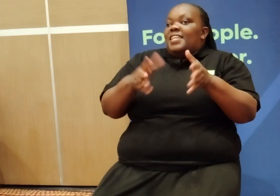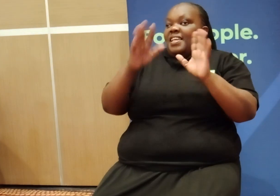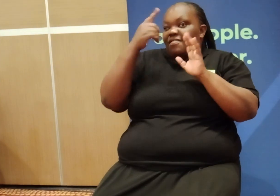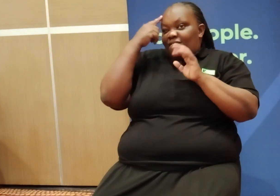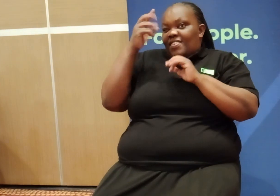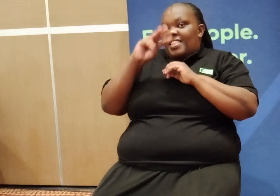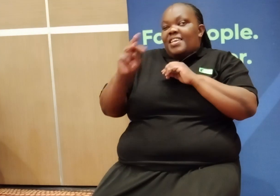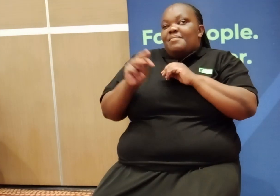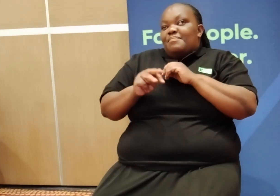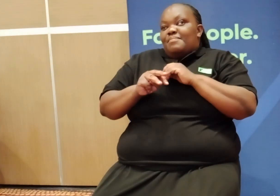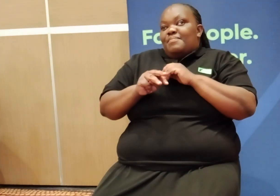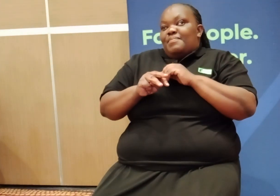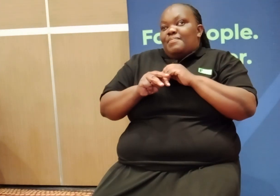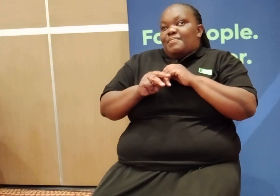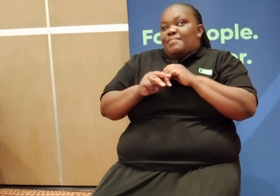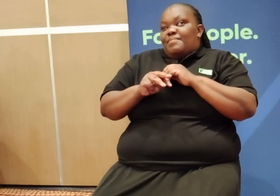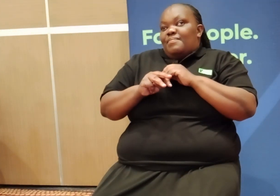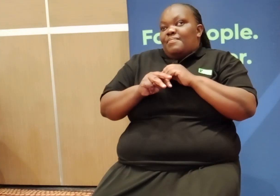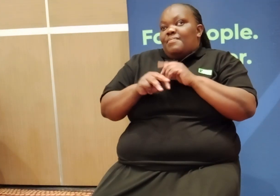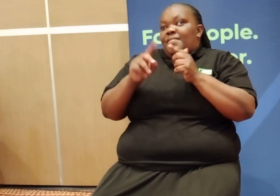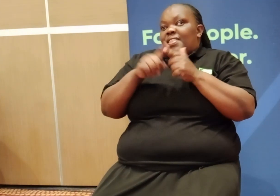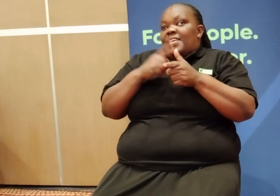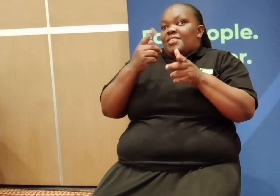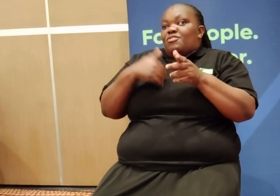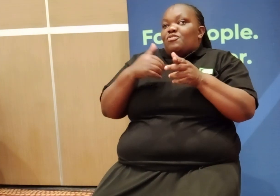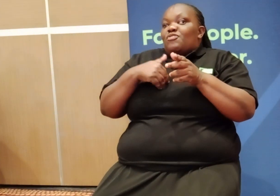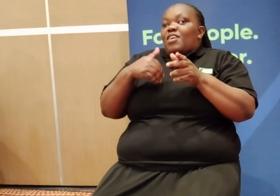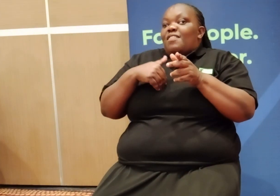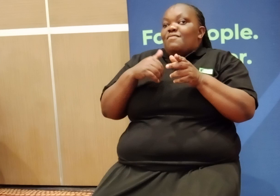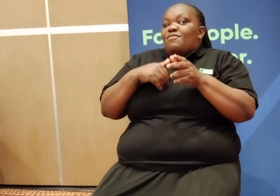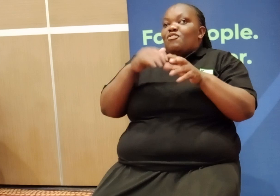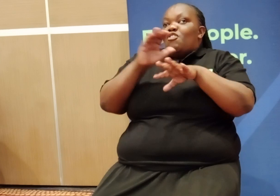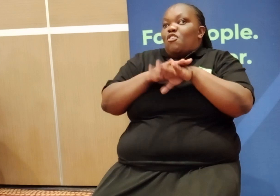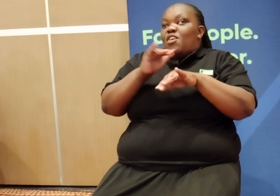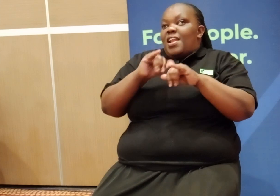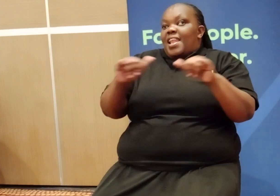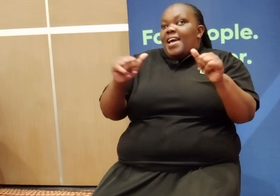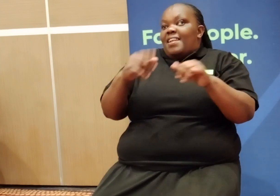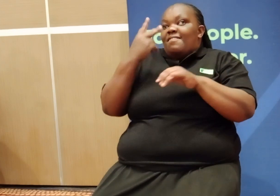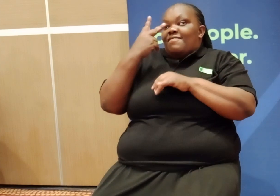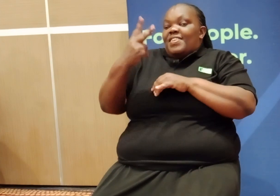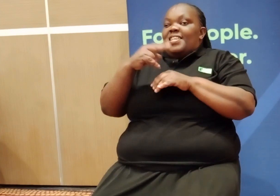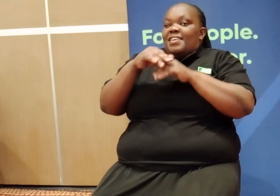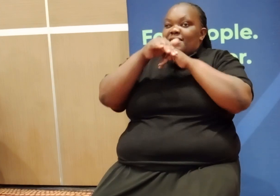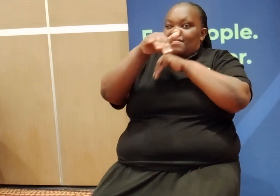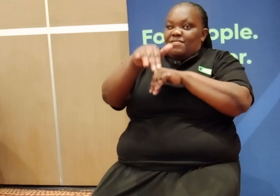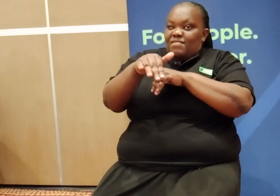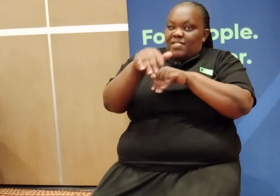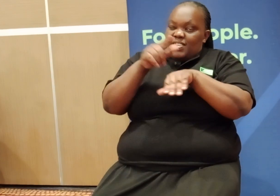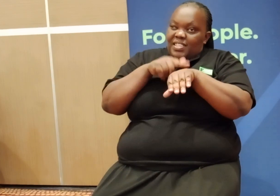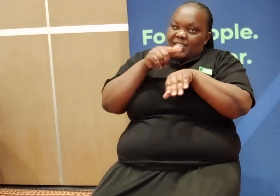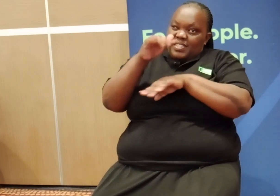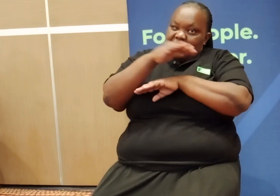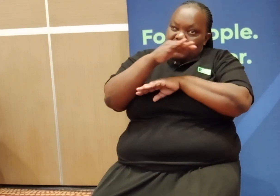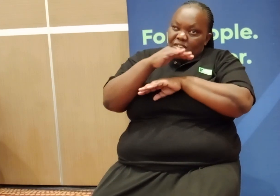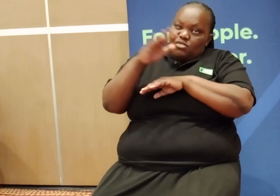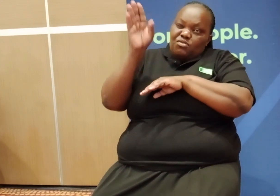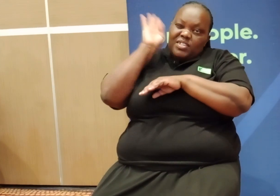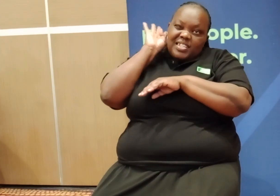colleagues. And then we also have our online viewers who are also following us this evening just to listen to these